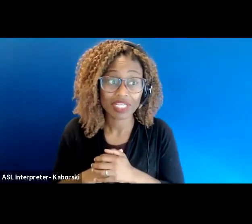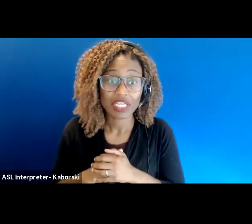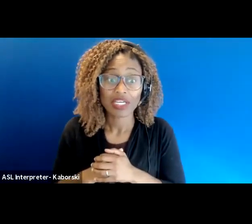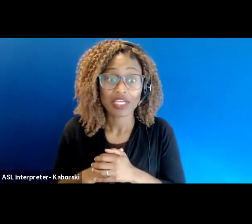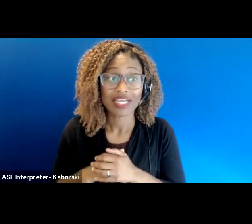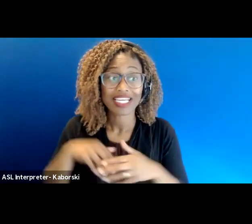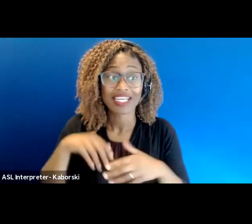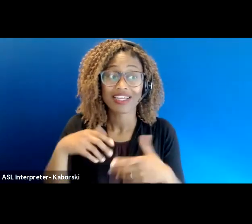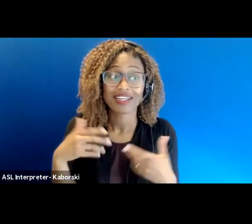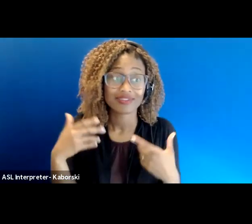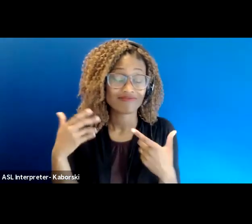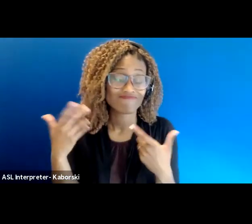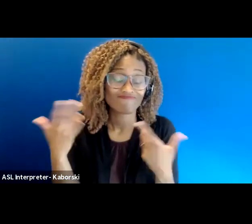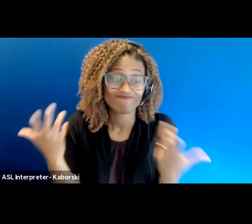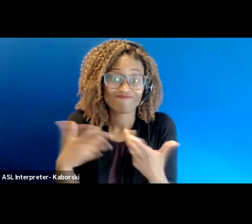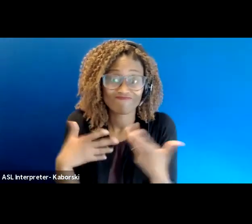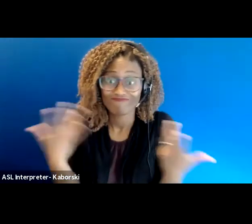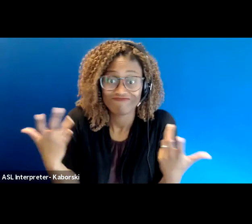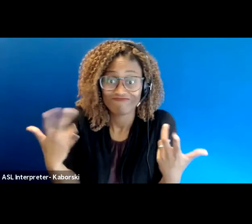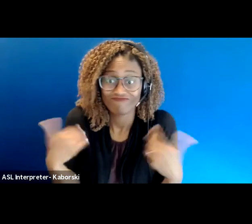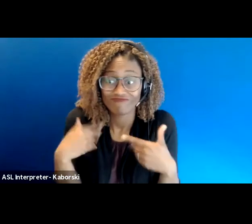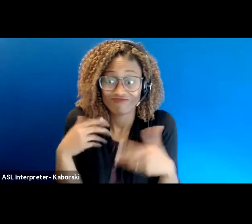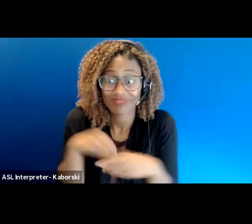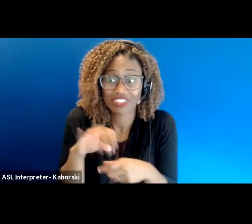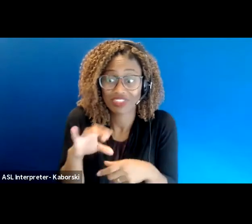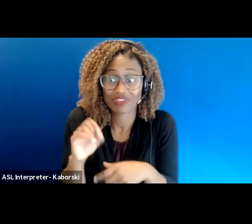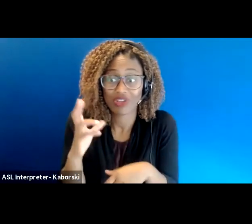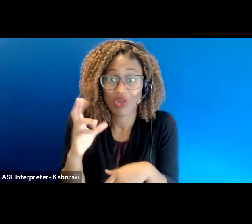own community, and